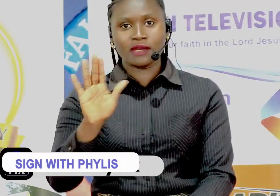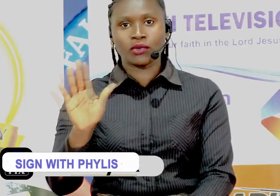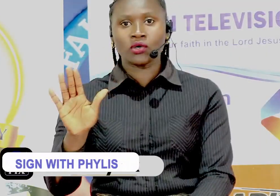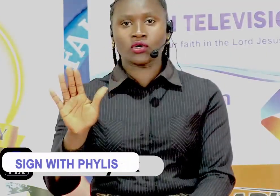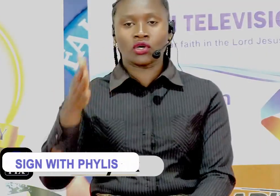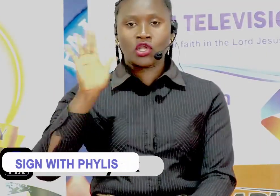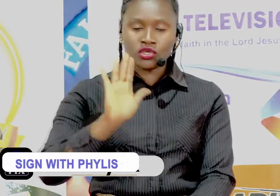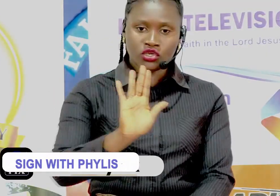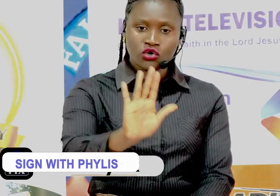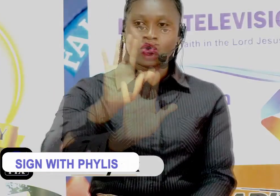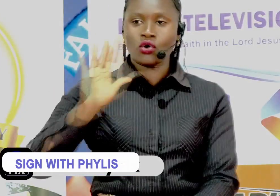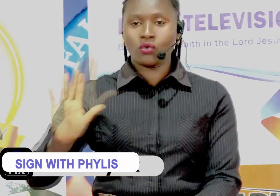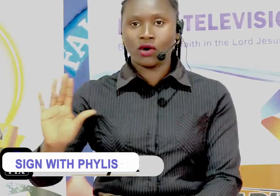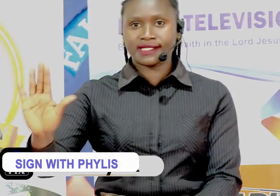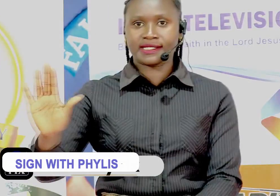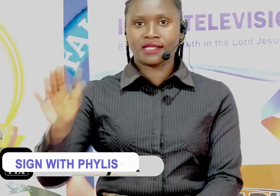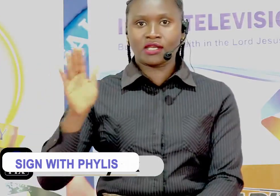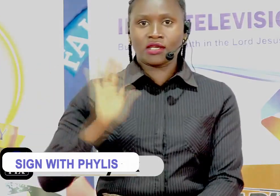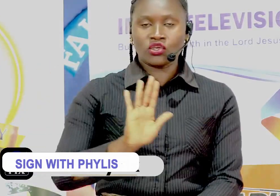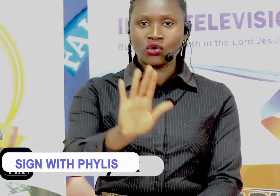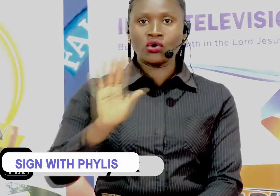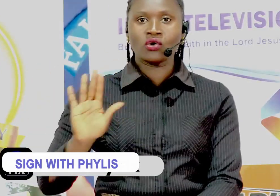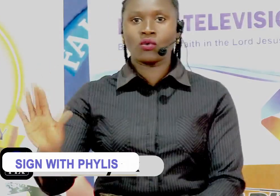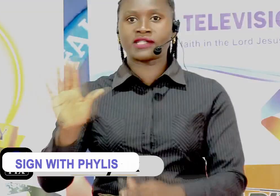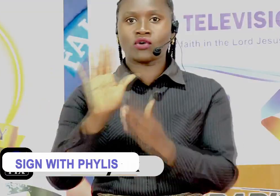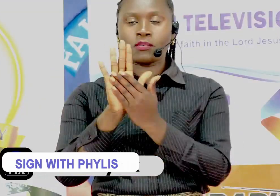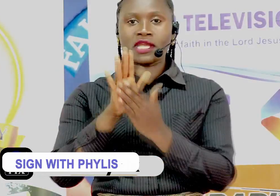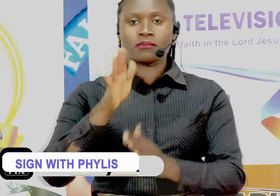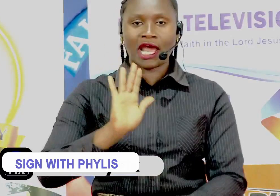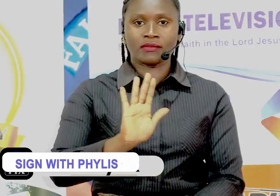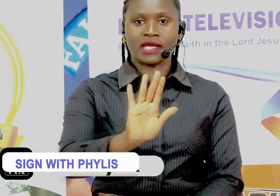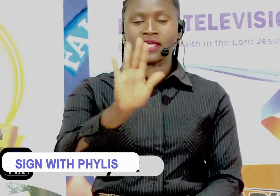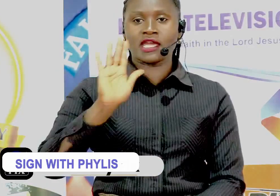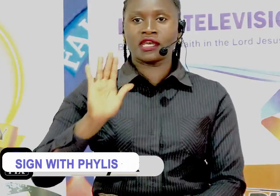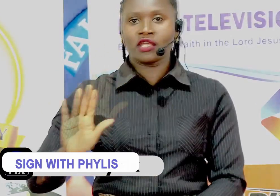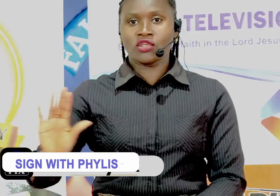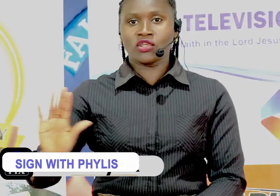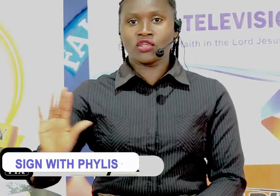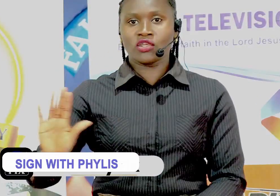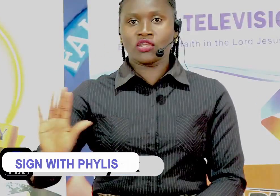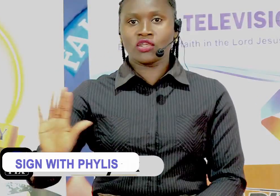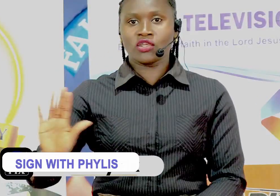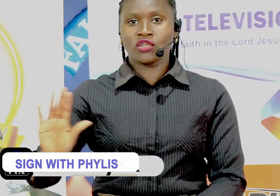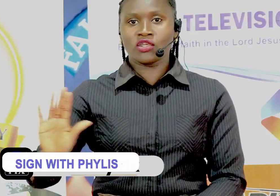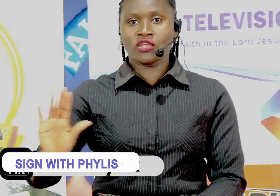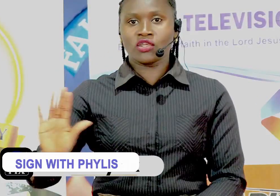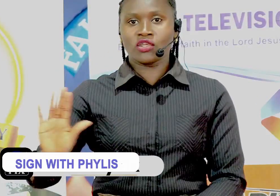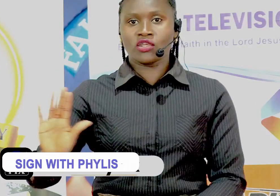plural you was open palm and then you move it twice.